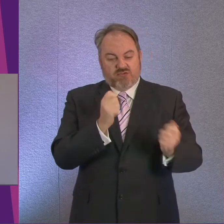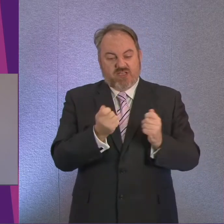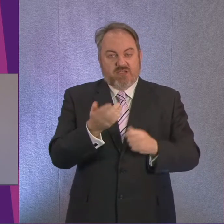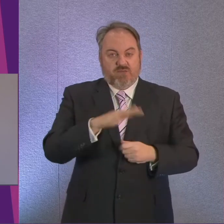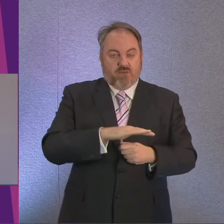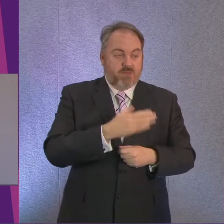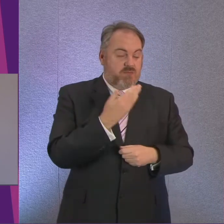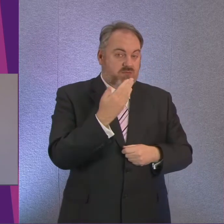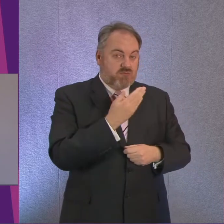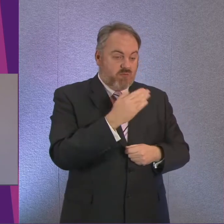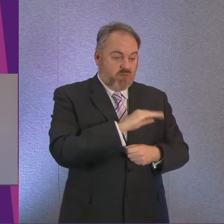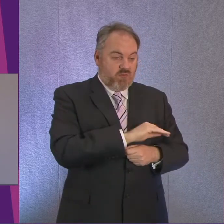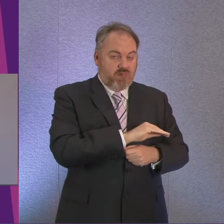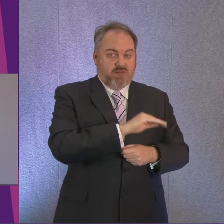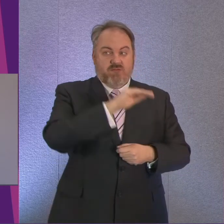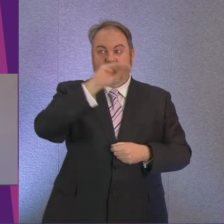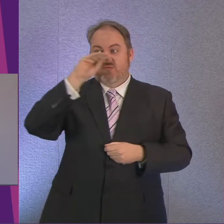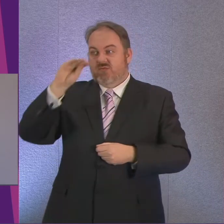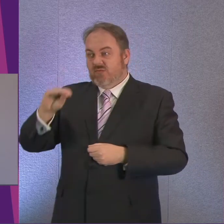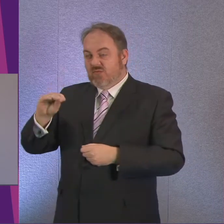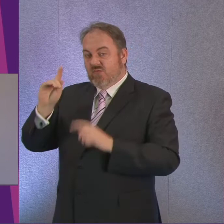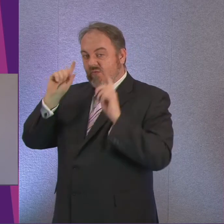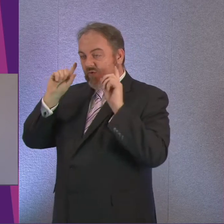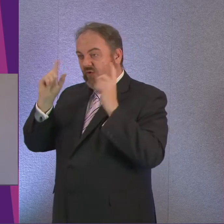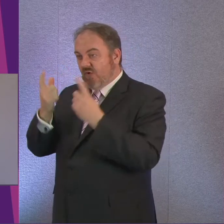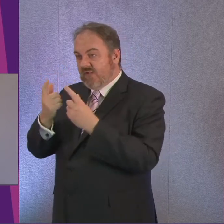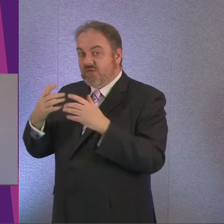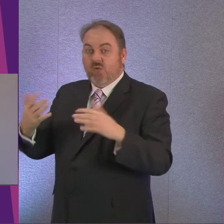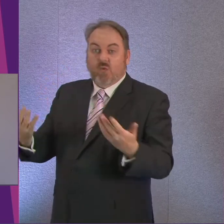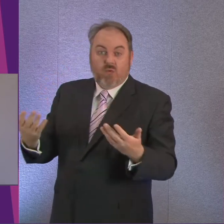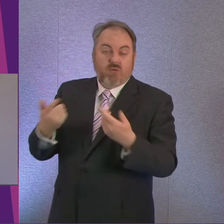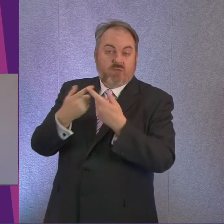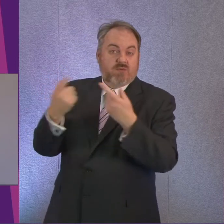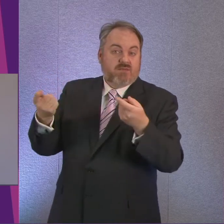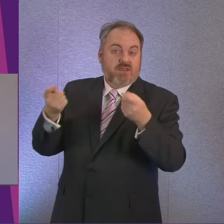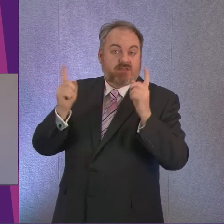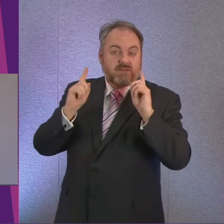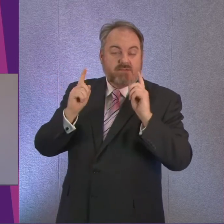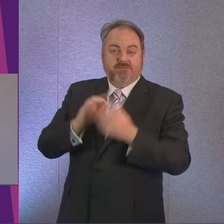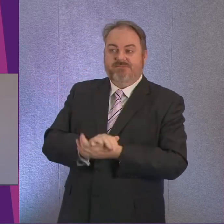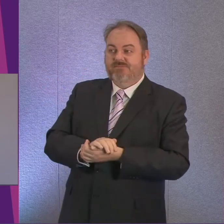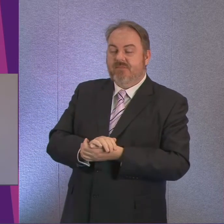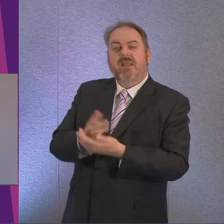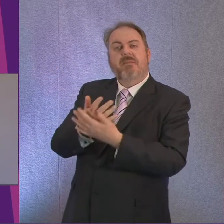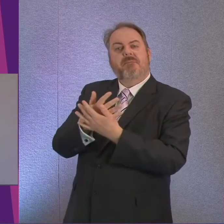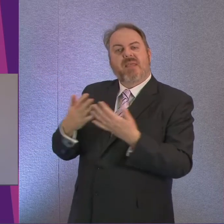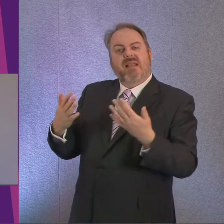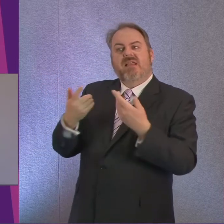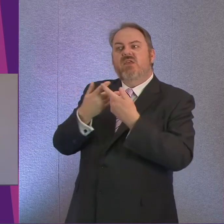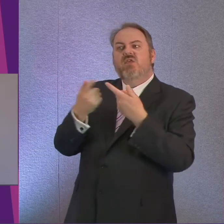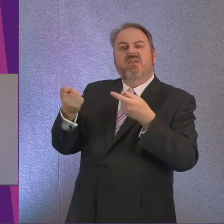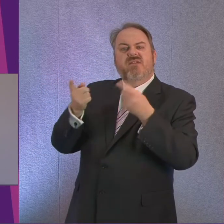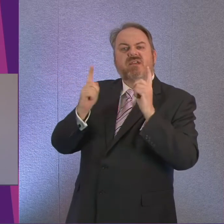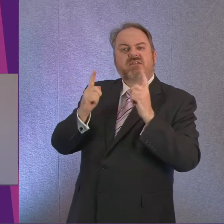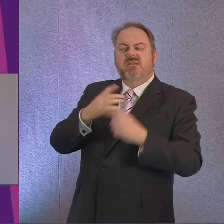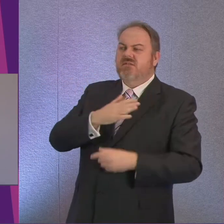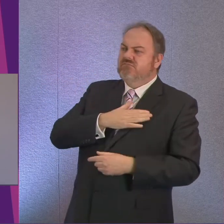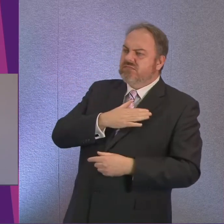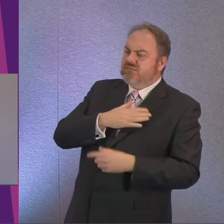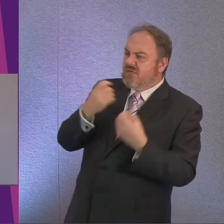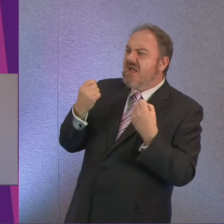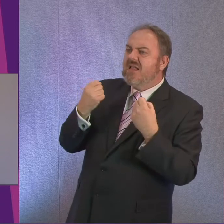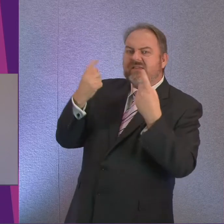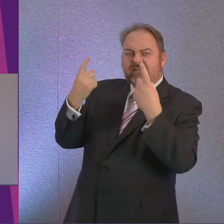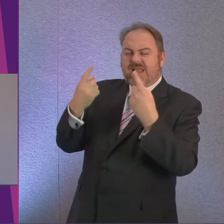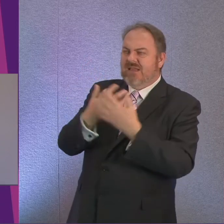case. So quite clearly, we have universities who are being very sympathetic towards the plight of our students, given what they're